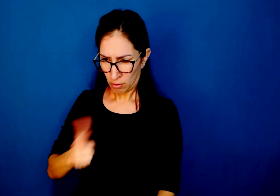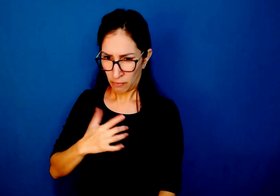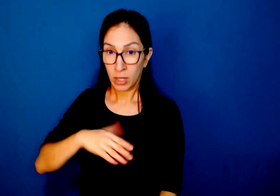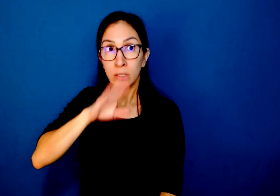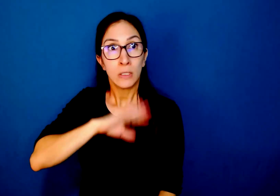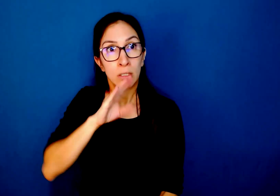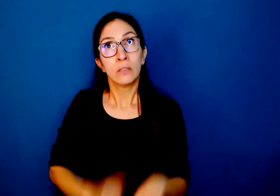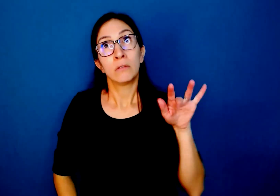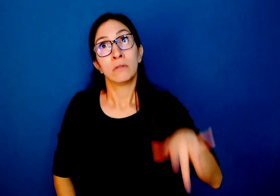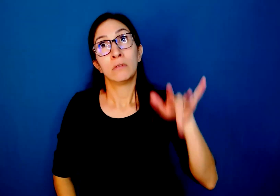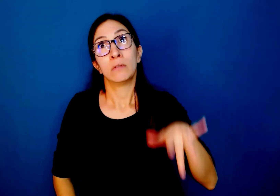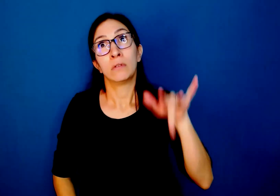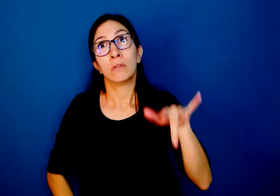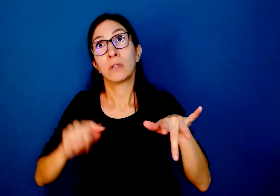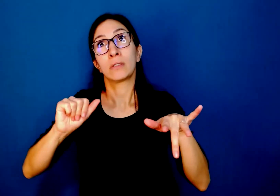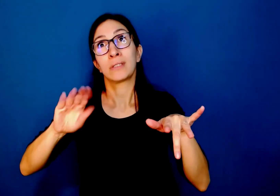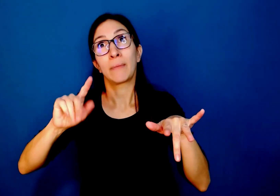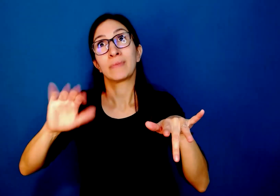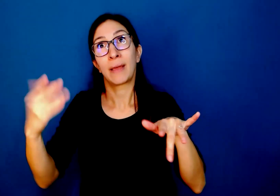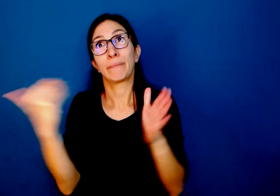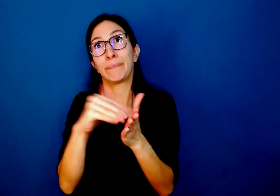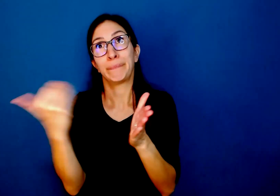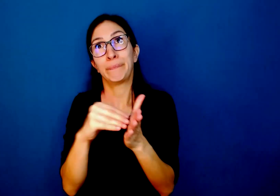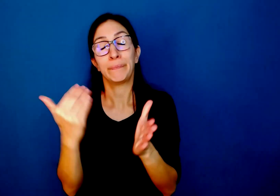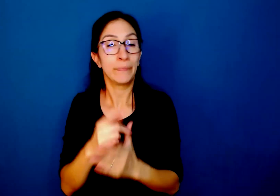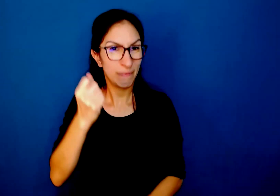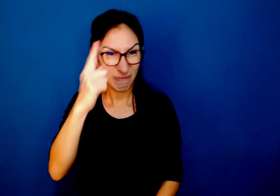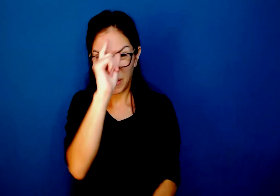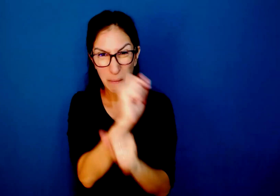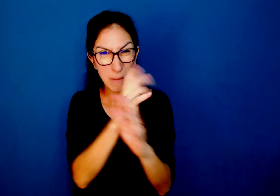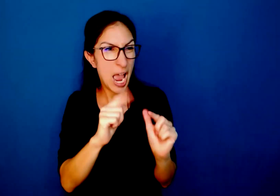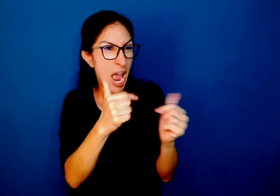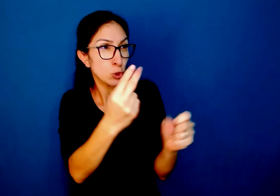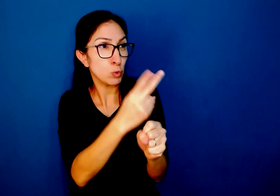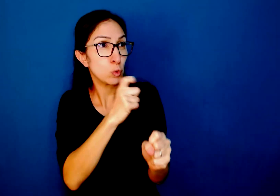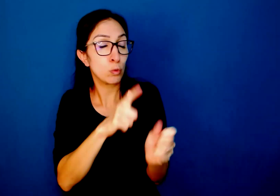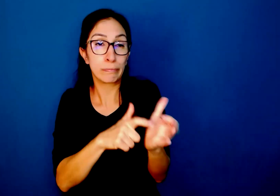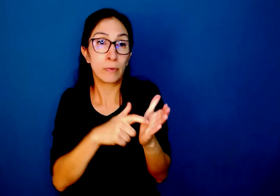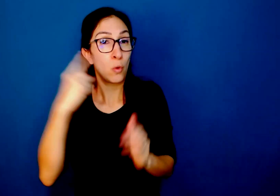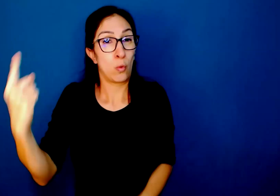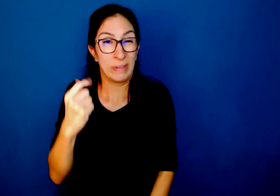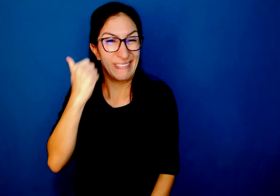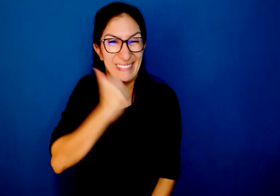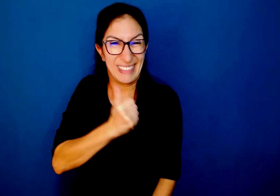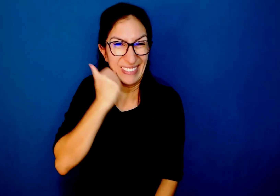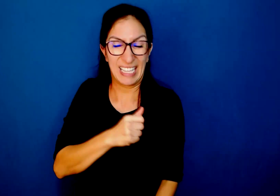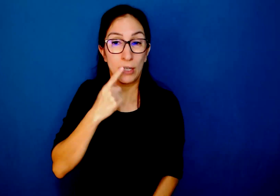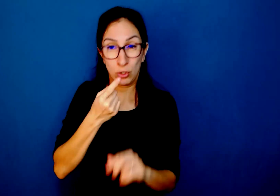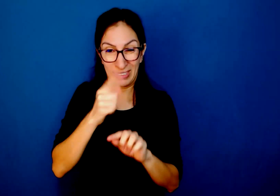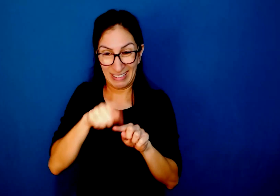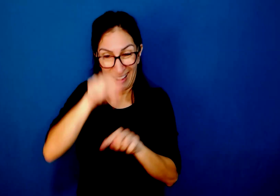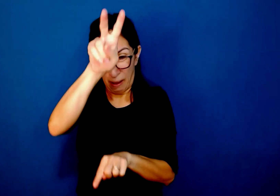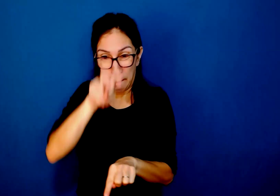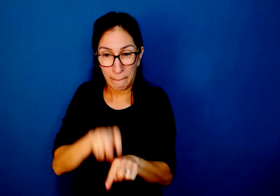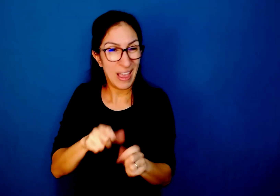a user who can't use a mouse or trackpad to bypass content feels. Experiencing frustration yourself is a great way to